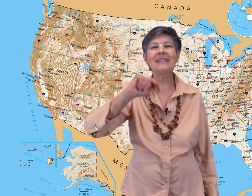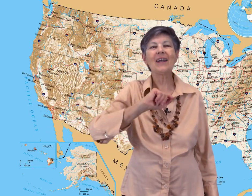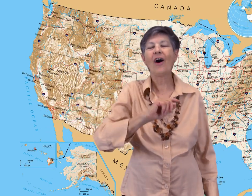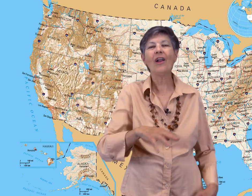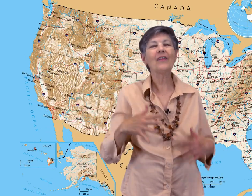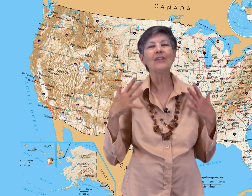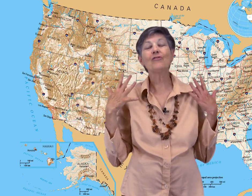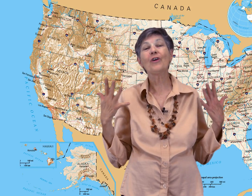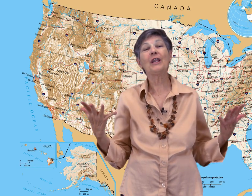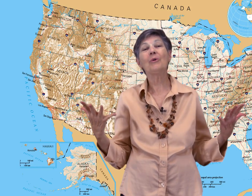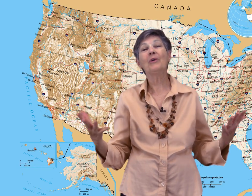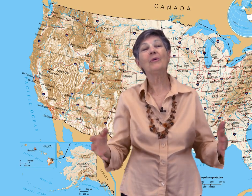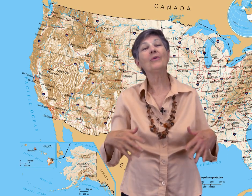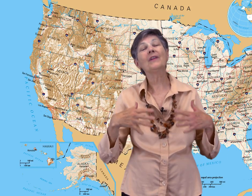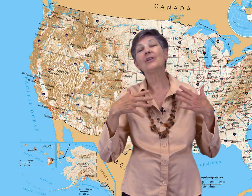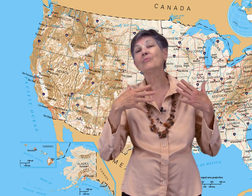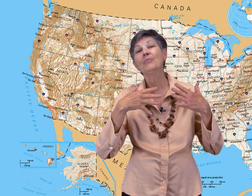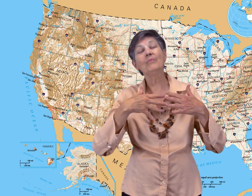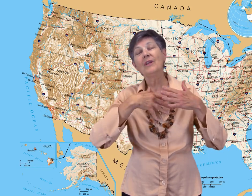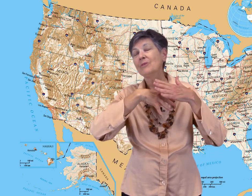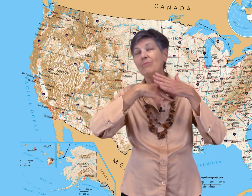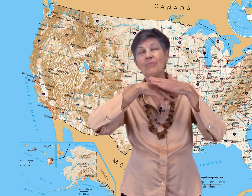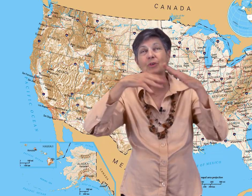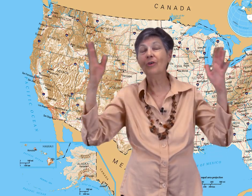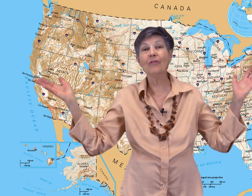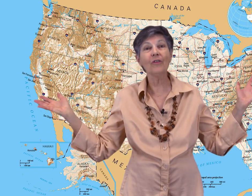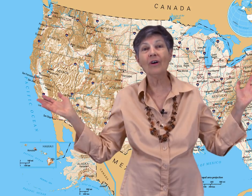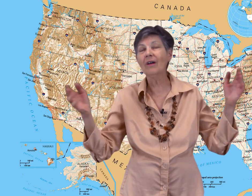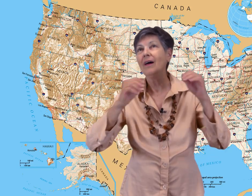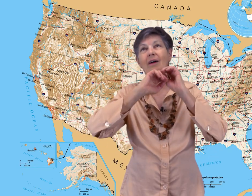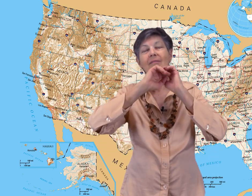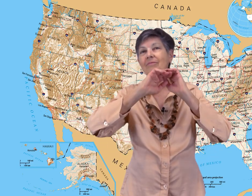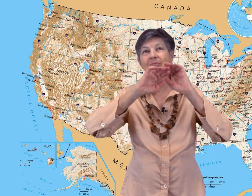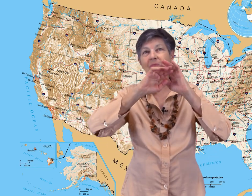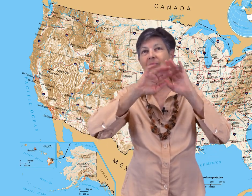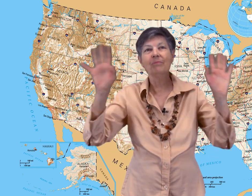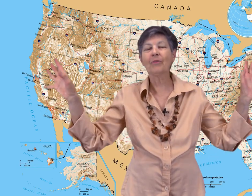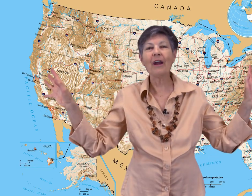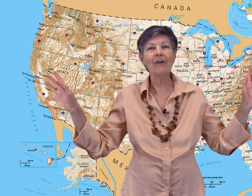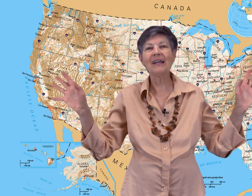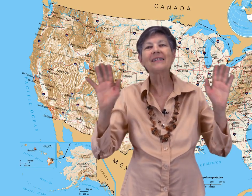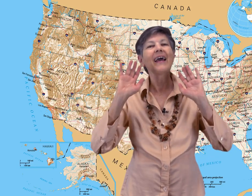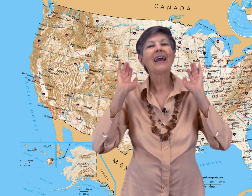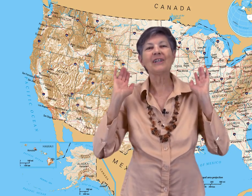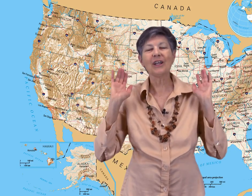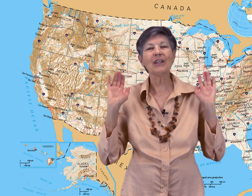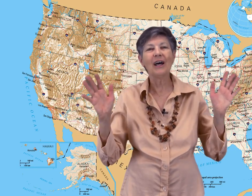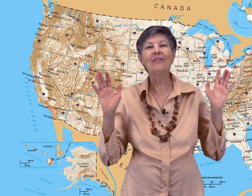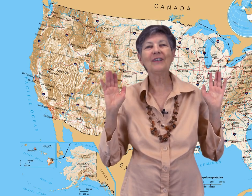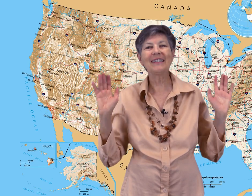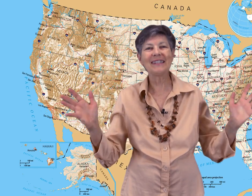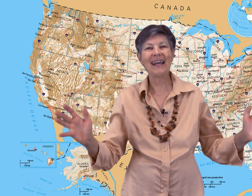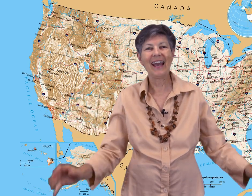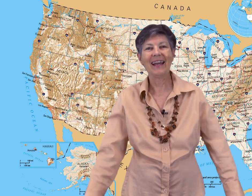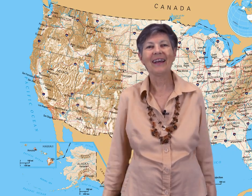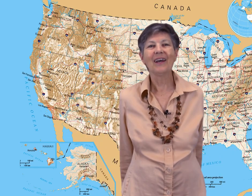visit all of these friendly people and these beautiful prairies. It's a lovely state.